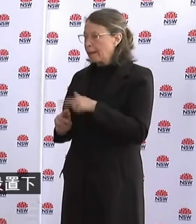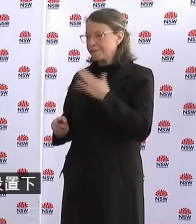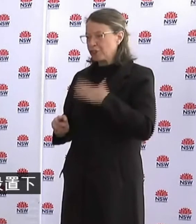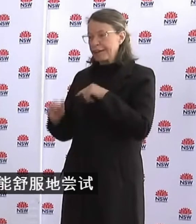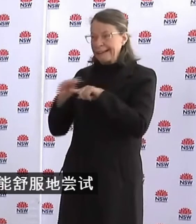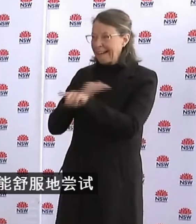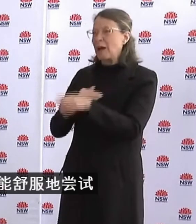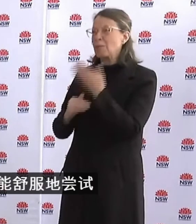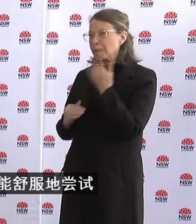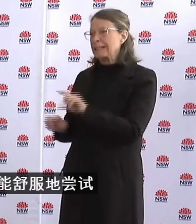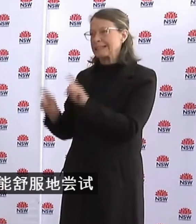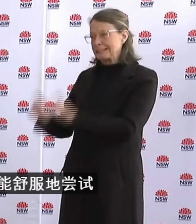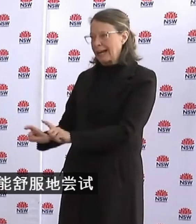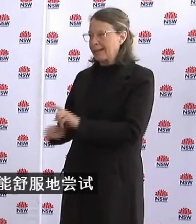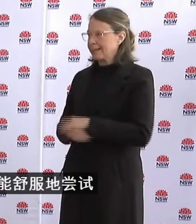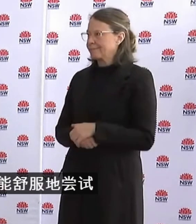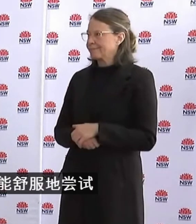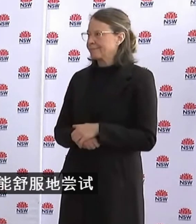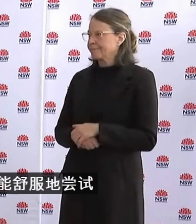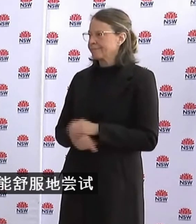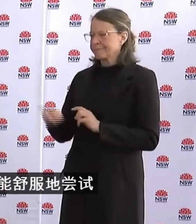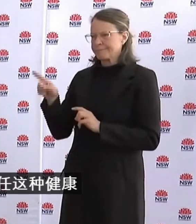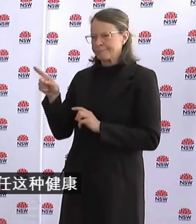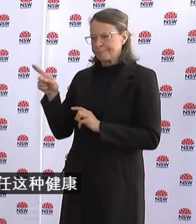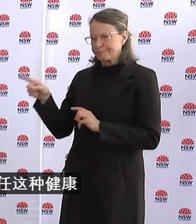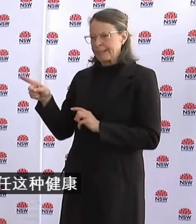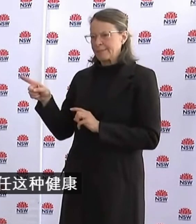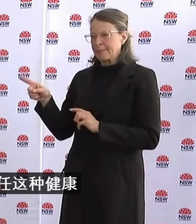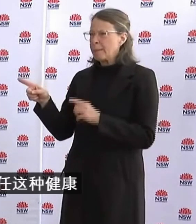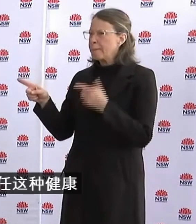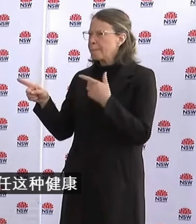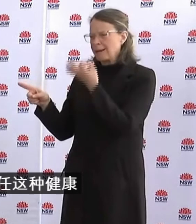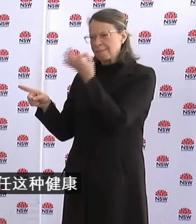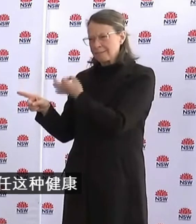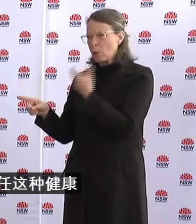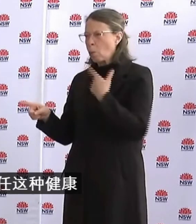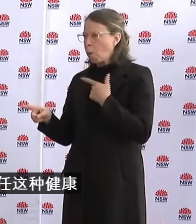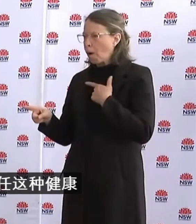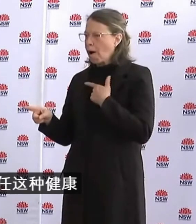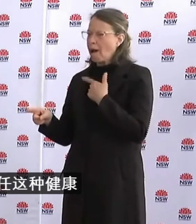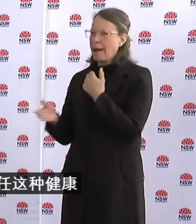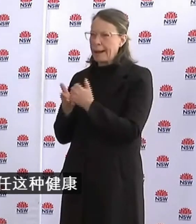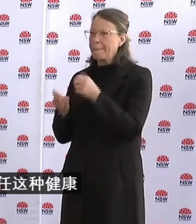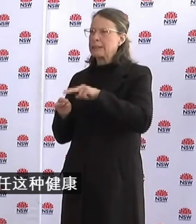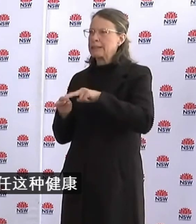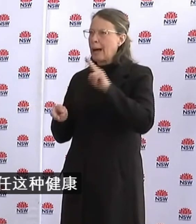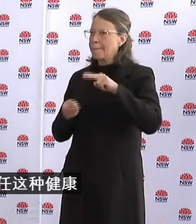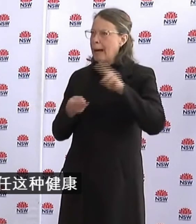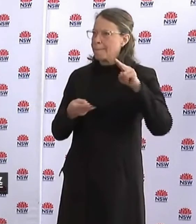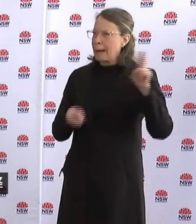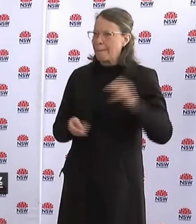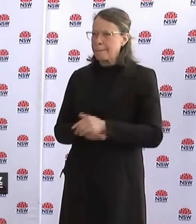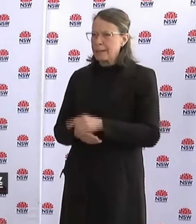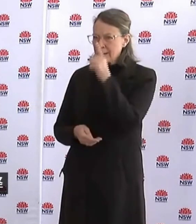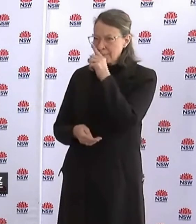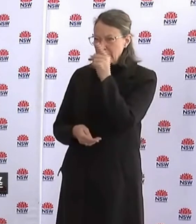under the current settings, though, that's the issue. So how can you be No, confident I'm trying to explain. in the health advice that is, and how can the public trust this